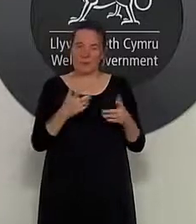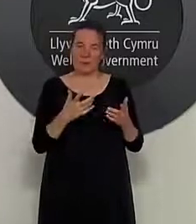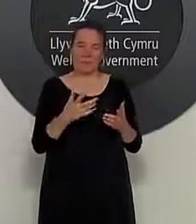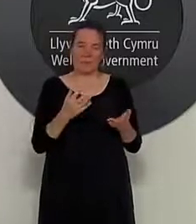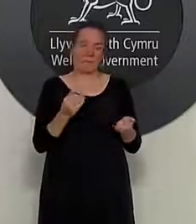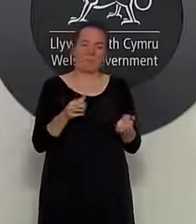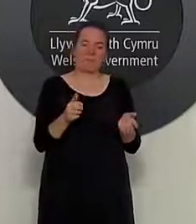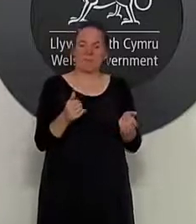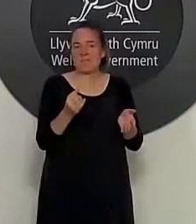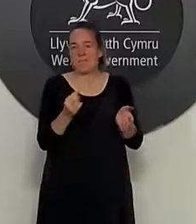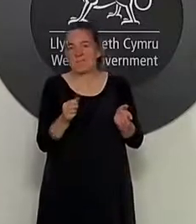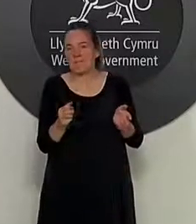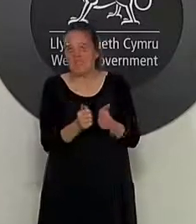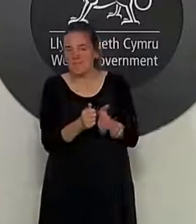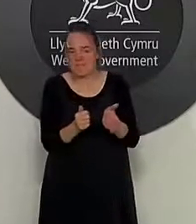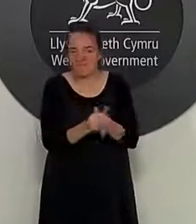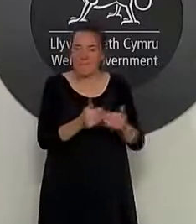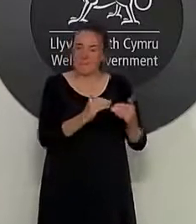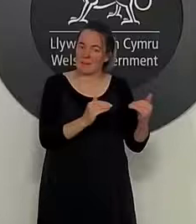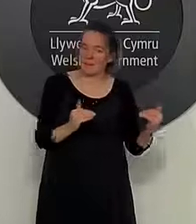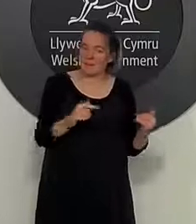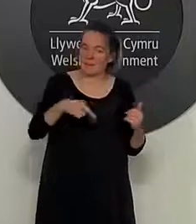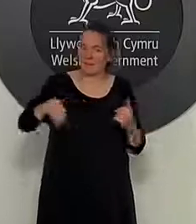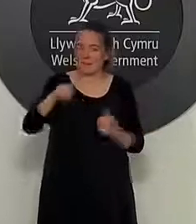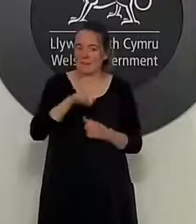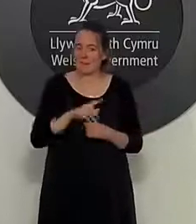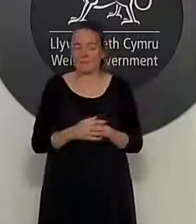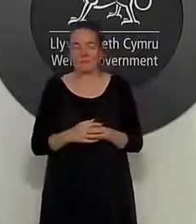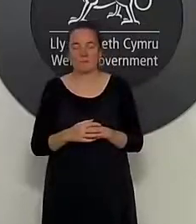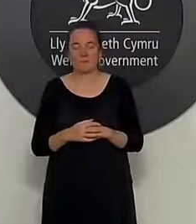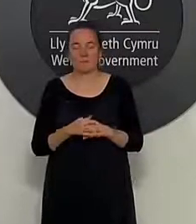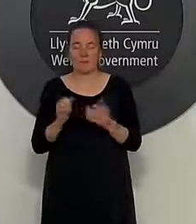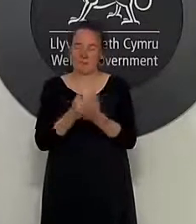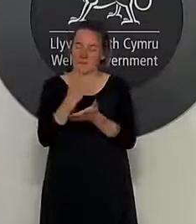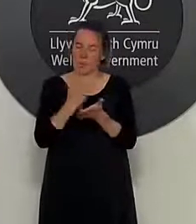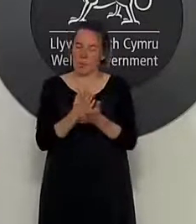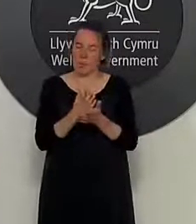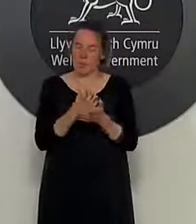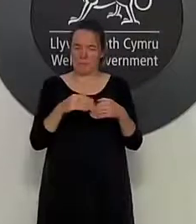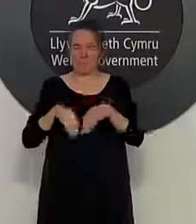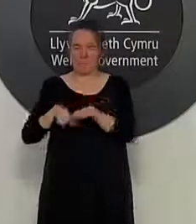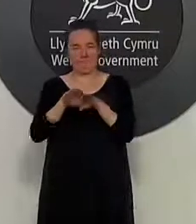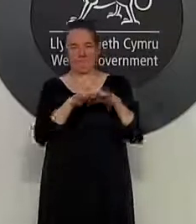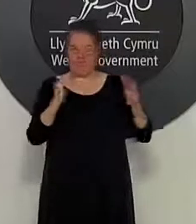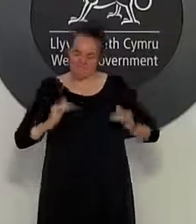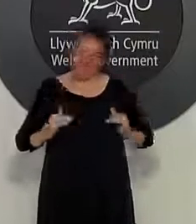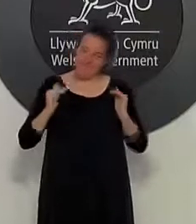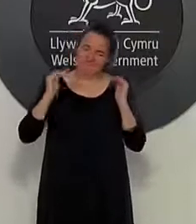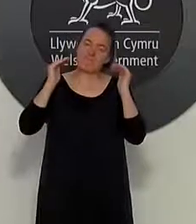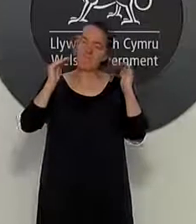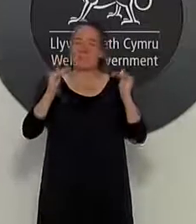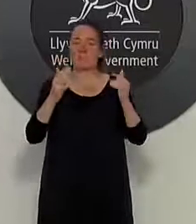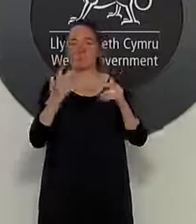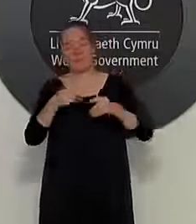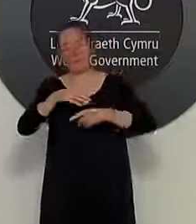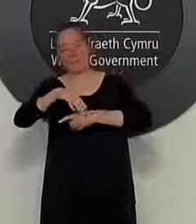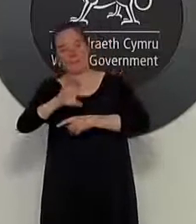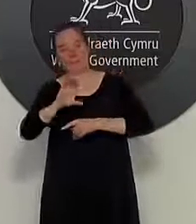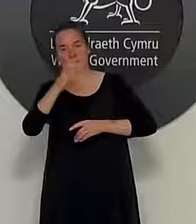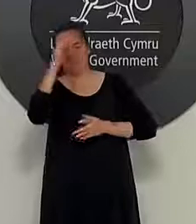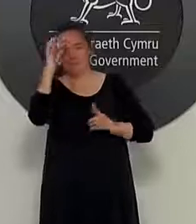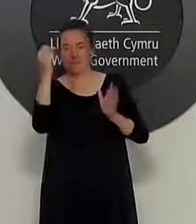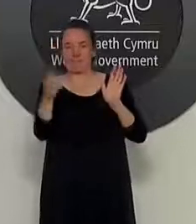to people coming to Wales that the accommodation they will be booking will be licensed by a public